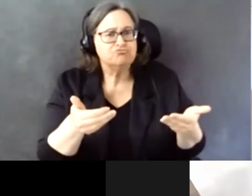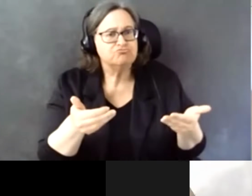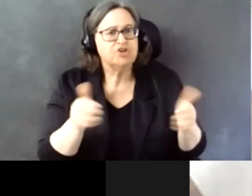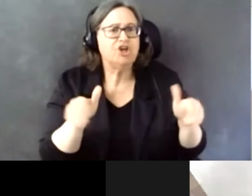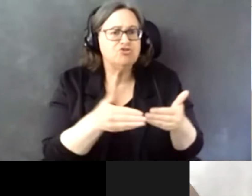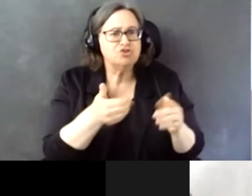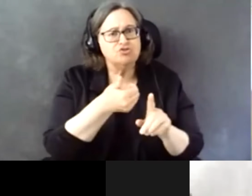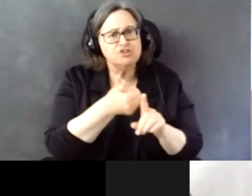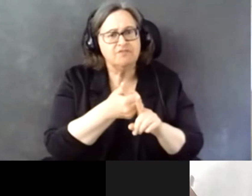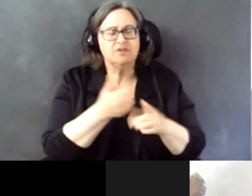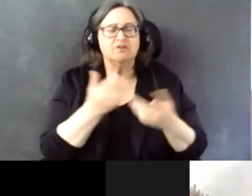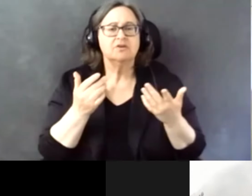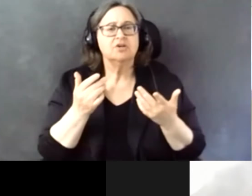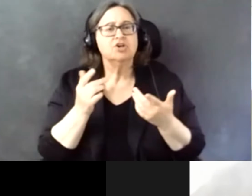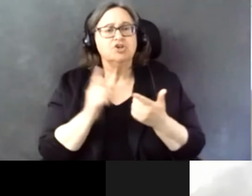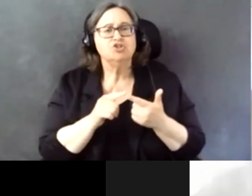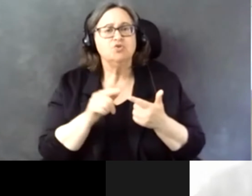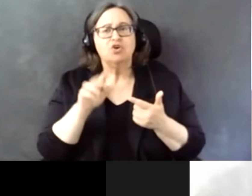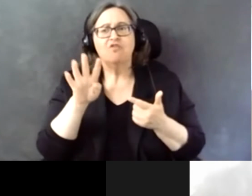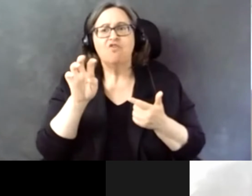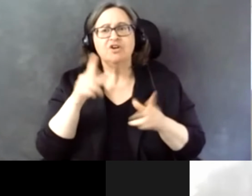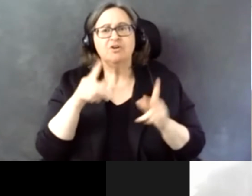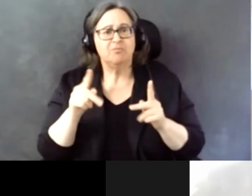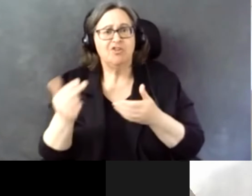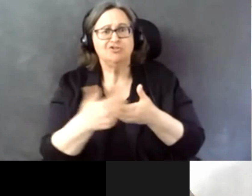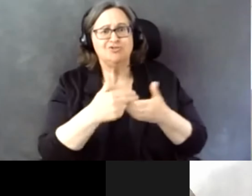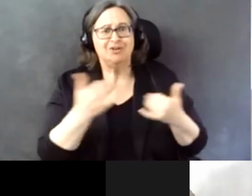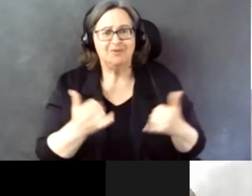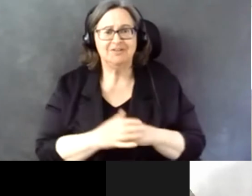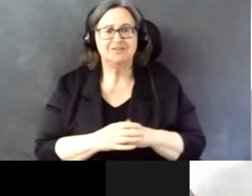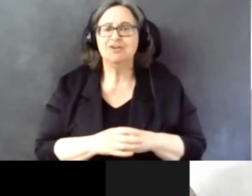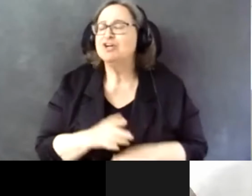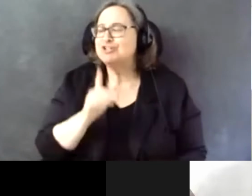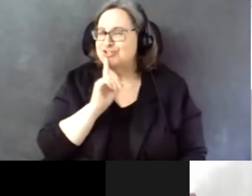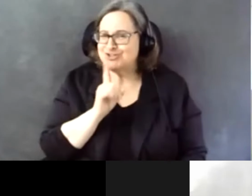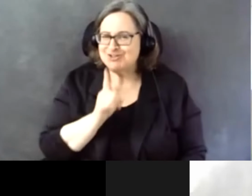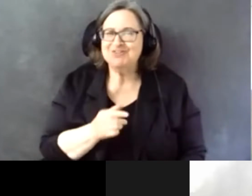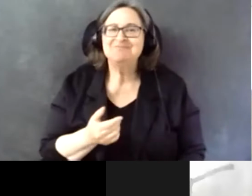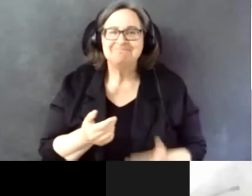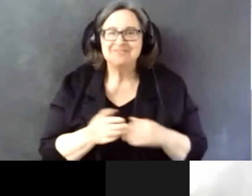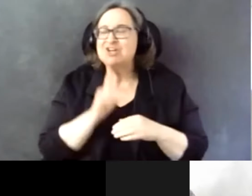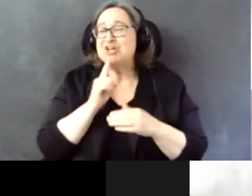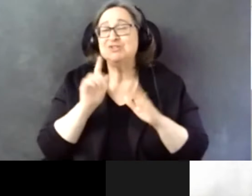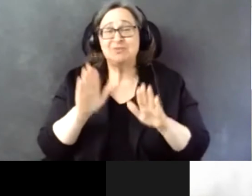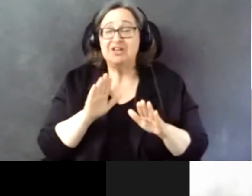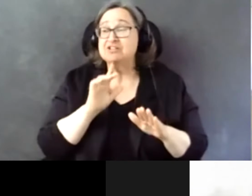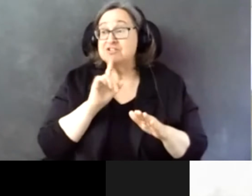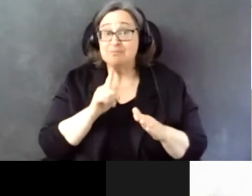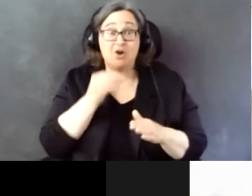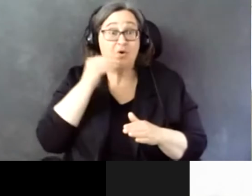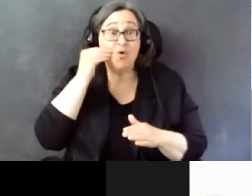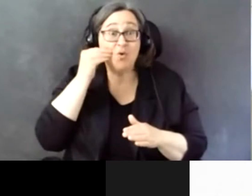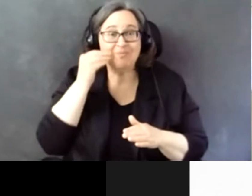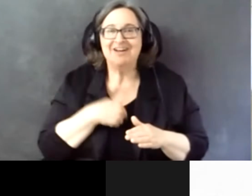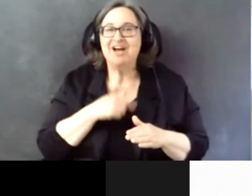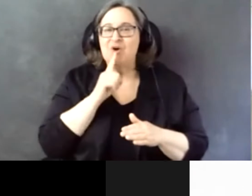yourself to the 400 some odd folks on the call right now sure um so it's great to be home um i